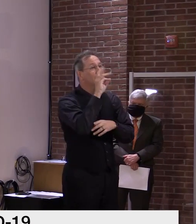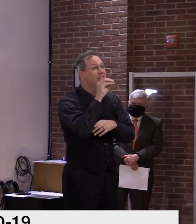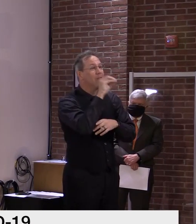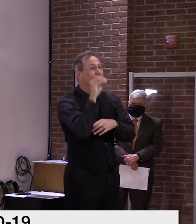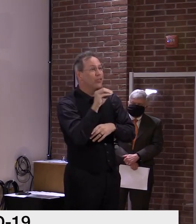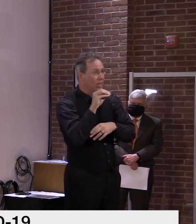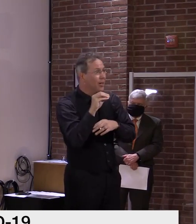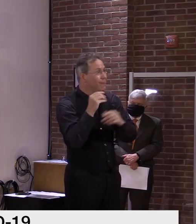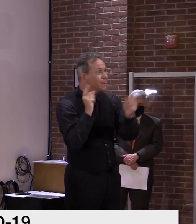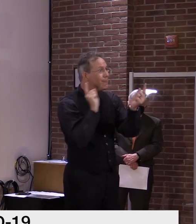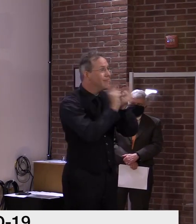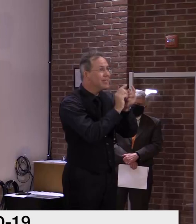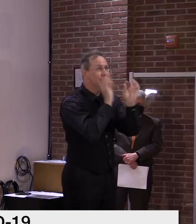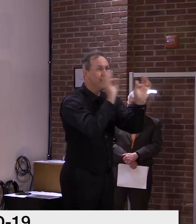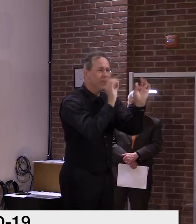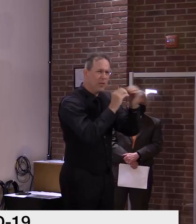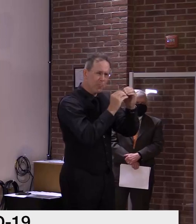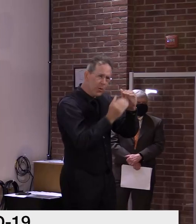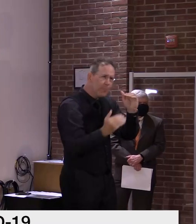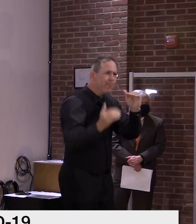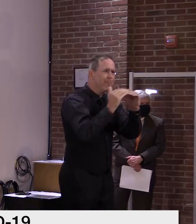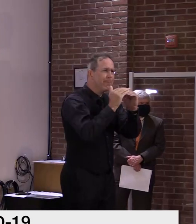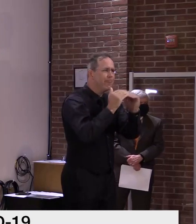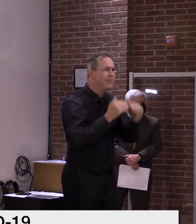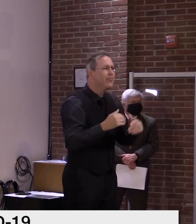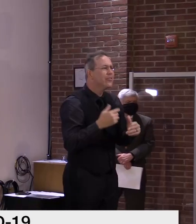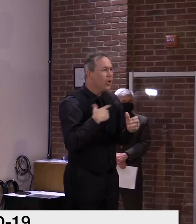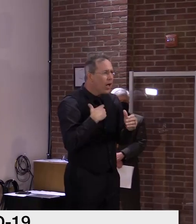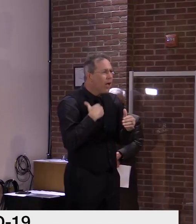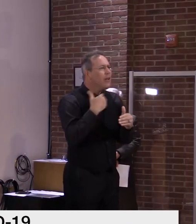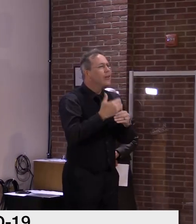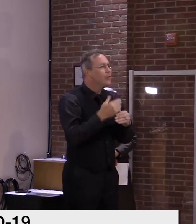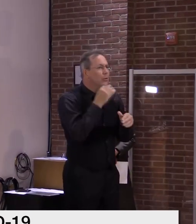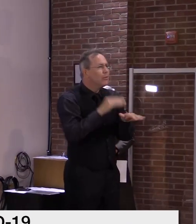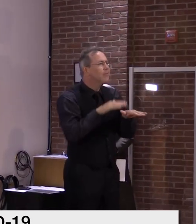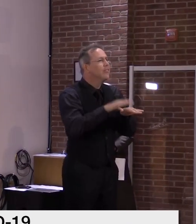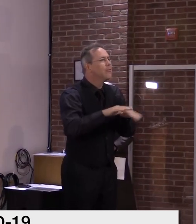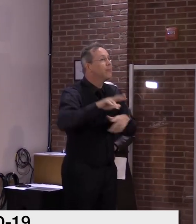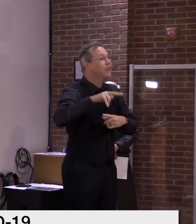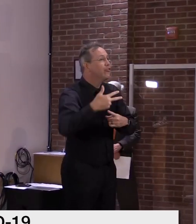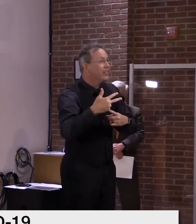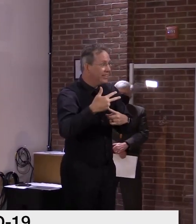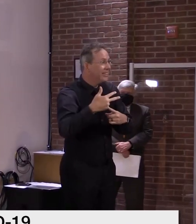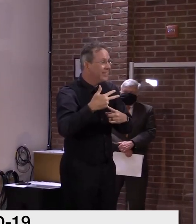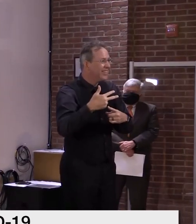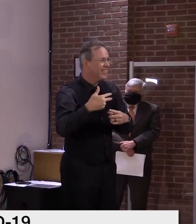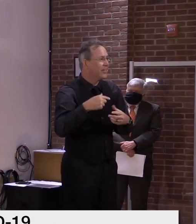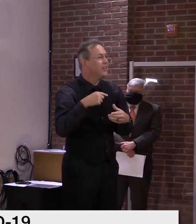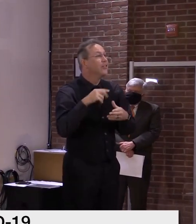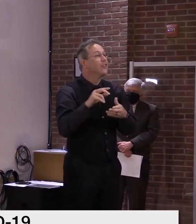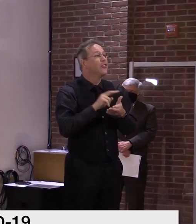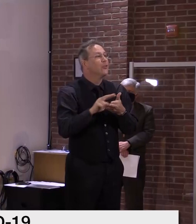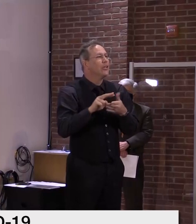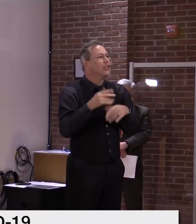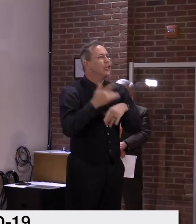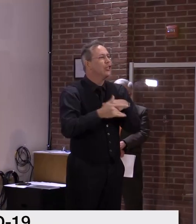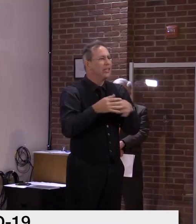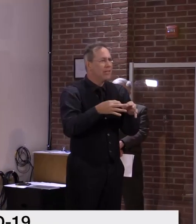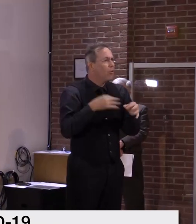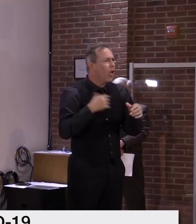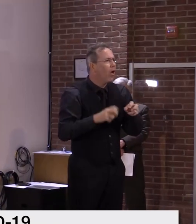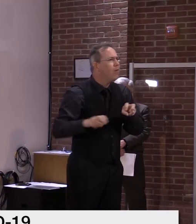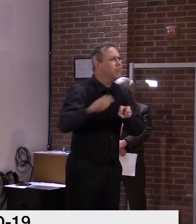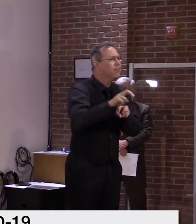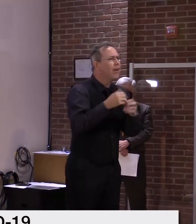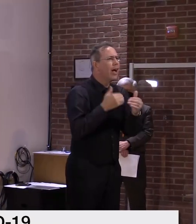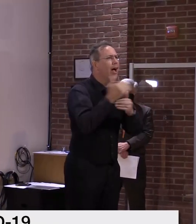as step 3 of the Vermont Forward plan, which is over 2 weeks ahead of schedule. As we learned this morning, we